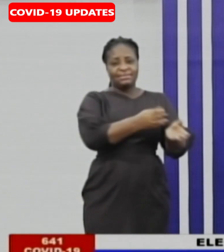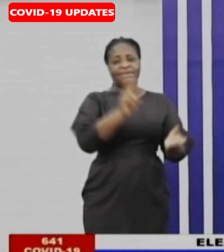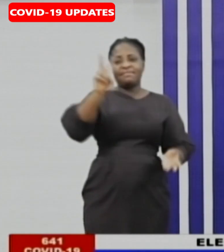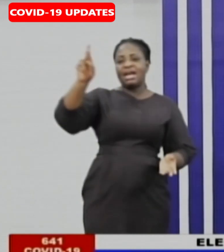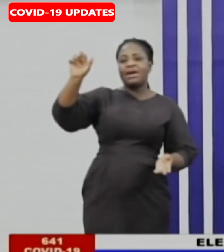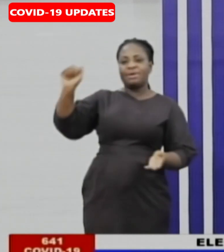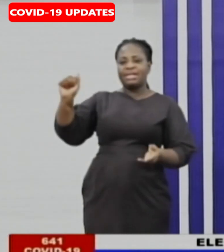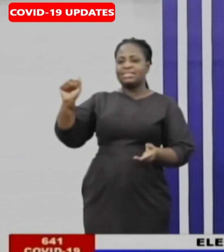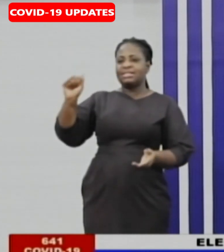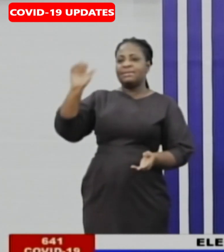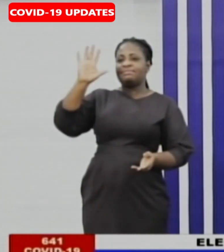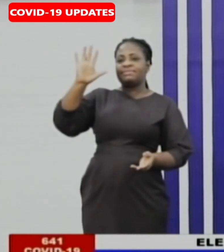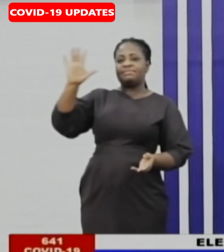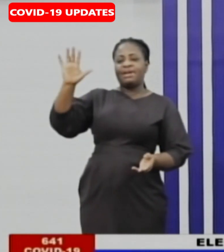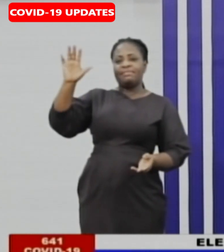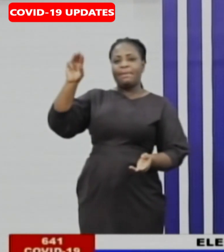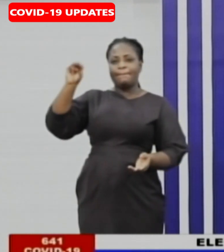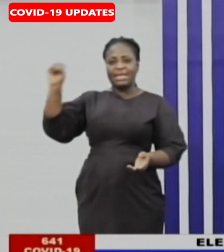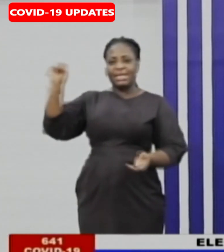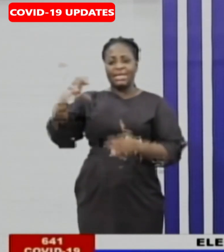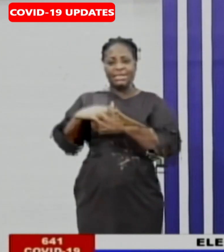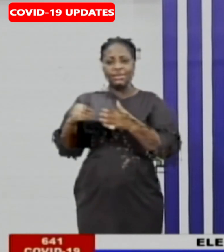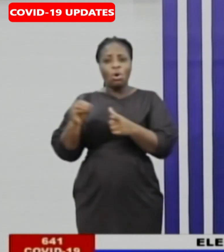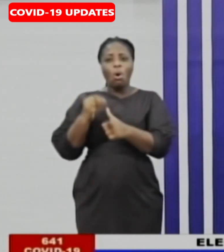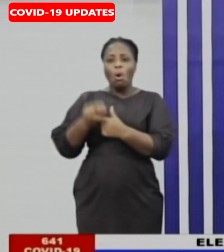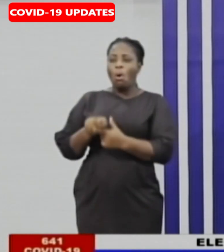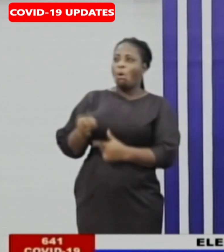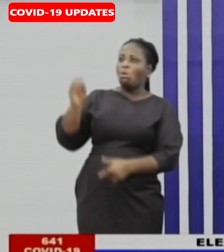55.5 million Ghana cedis per month, or a total of